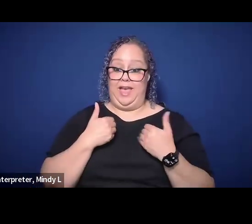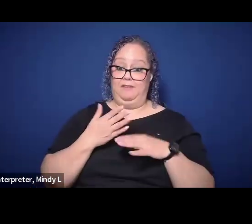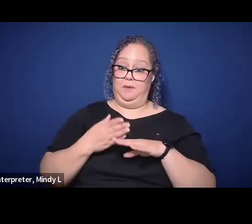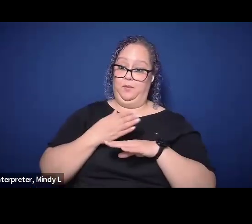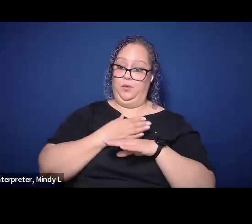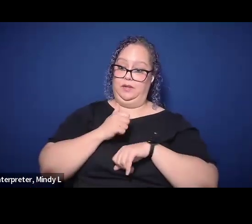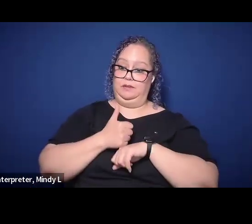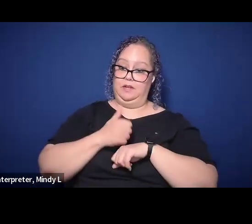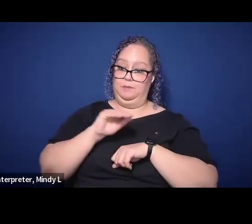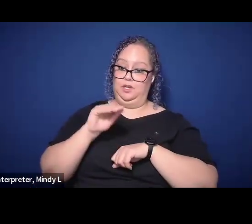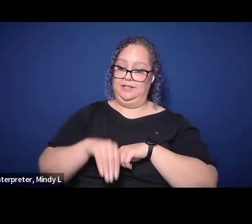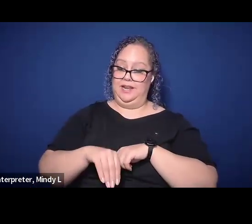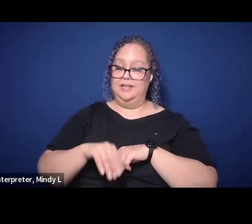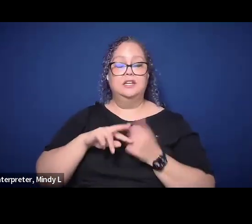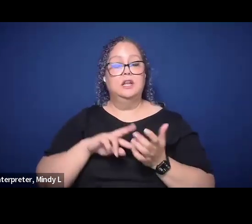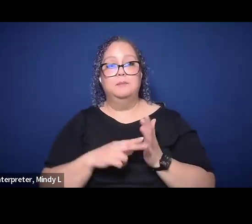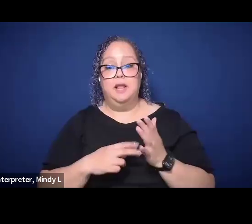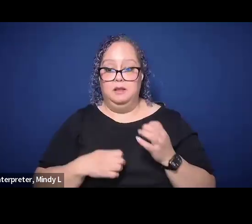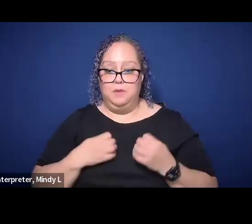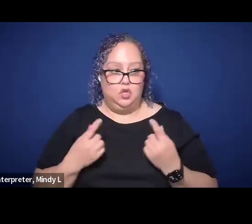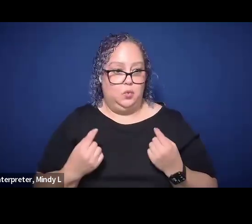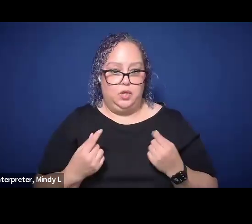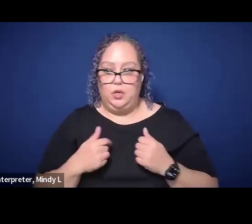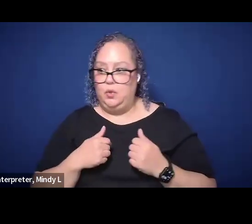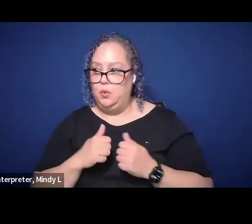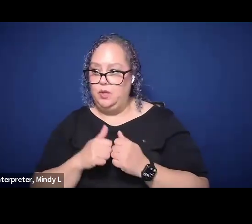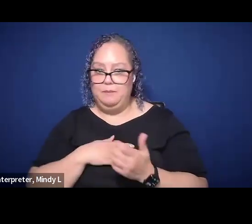the emotions out of what you do with the money when you get it.